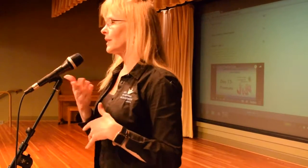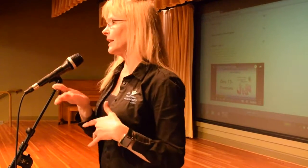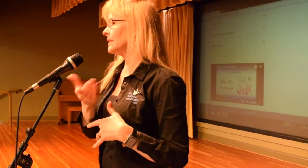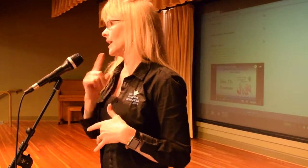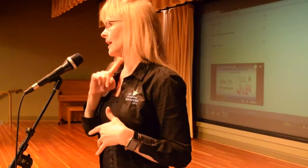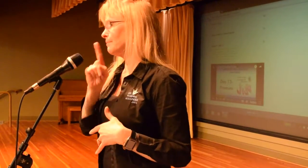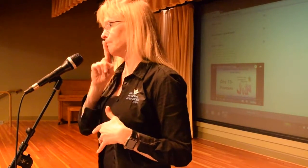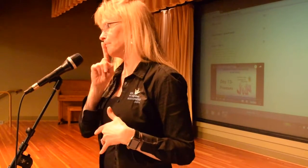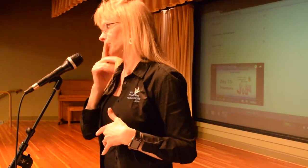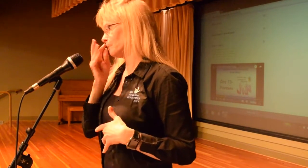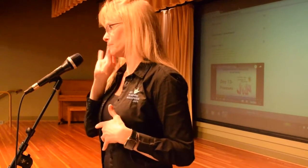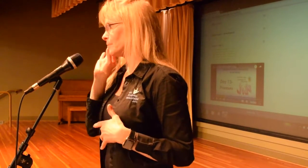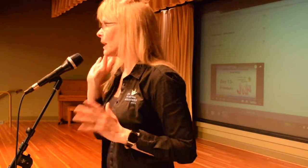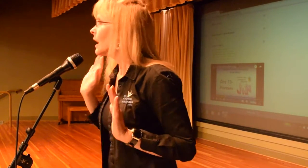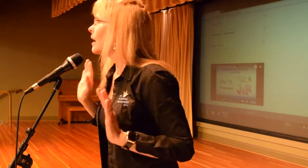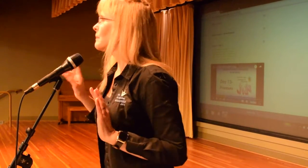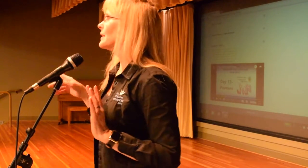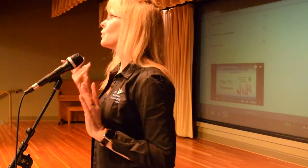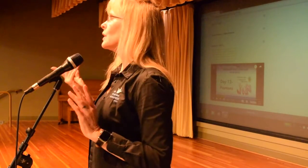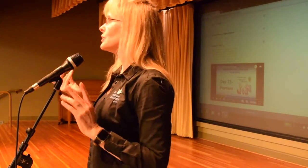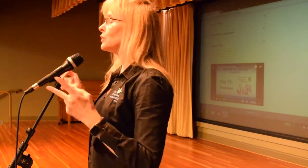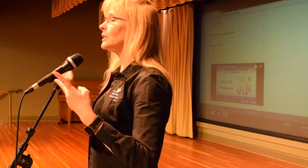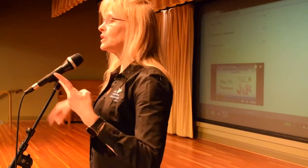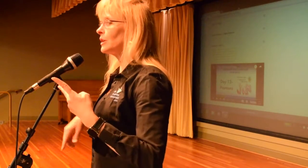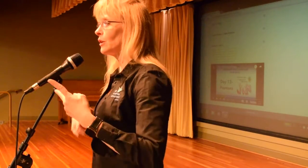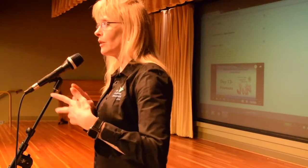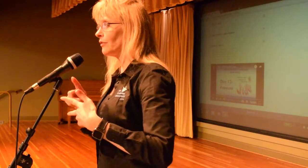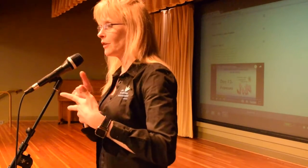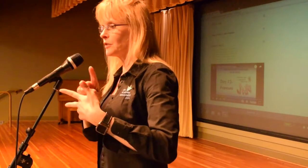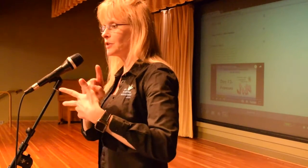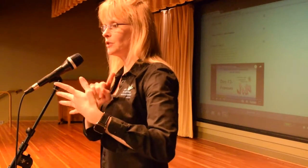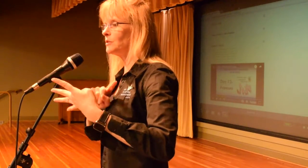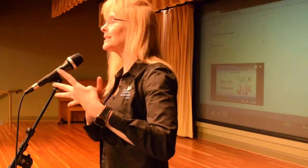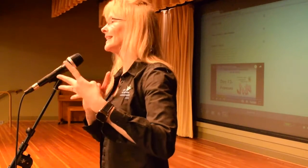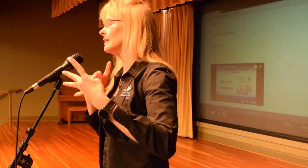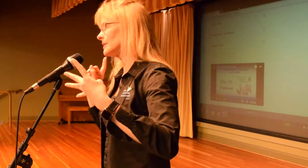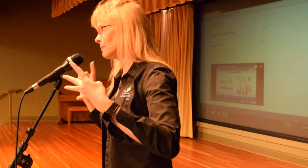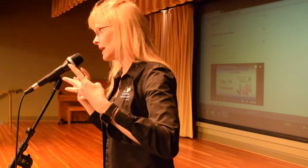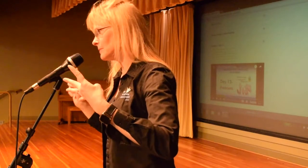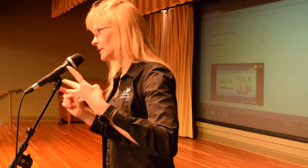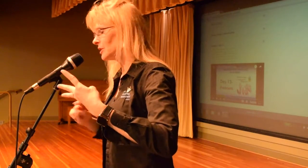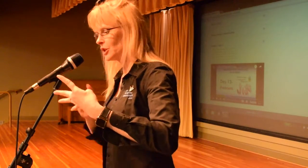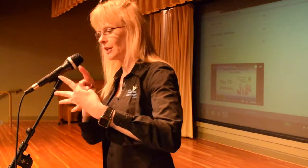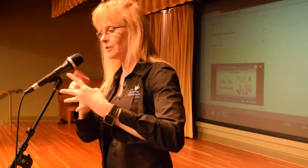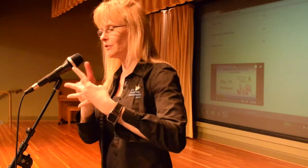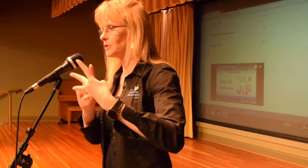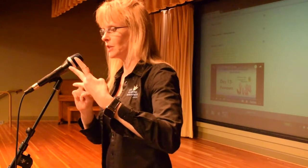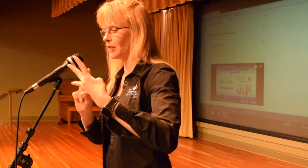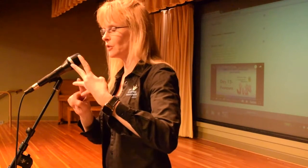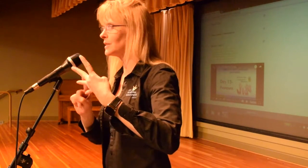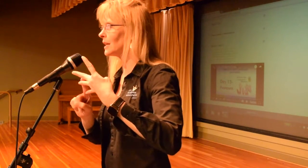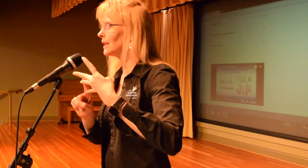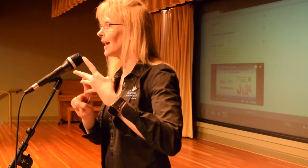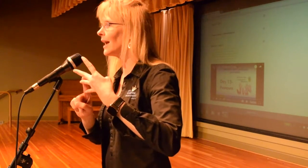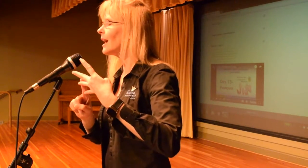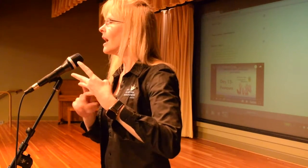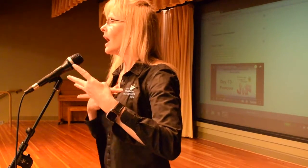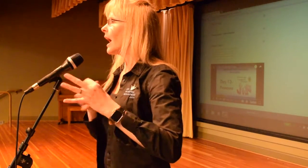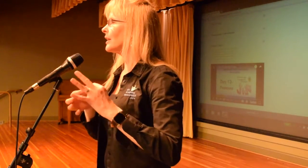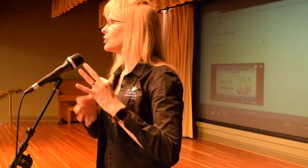things but the ones you can do, the first, usually, sometimes things change, the first and third Sunday, I